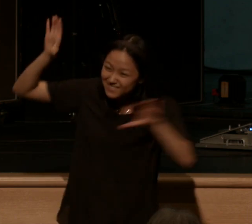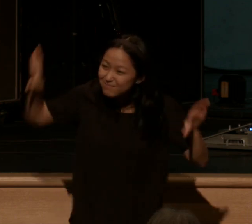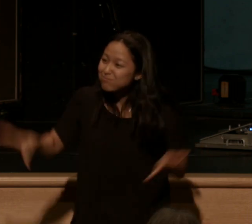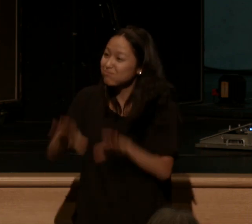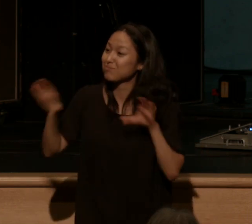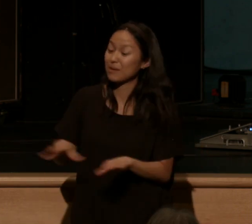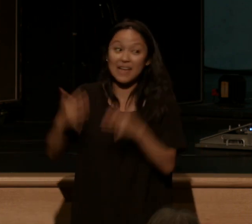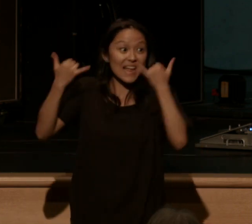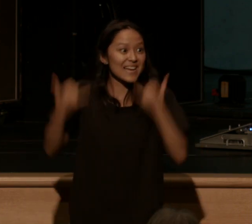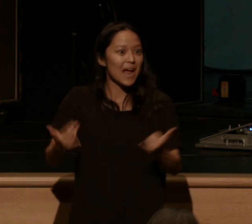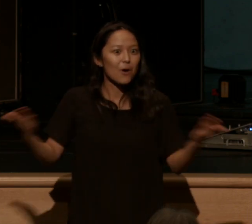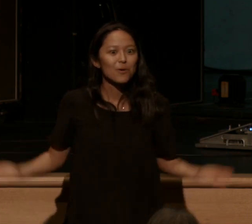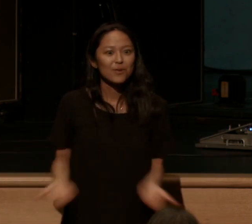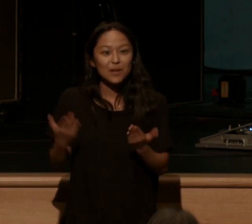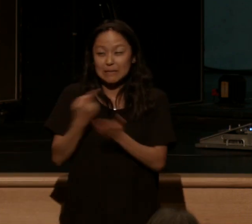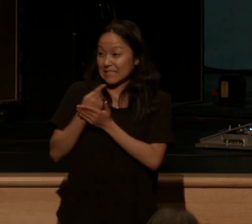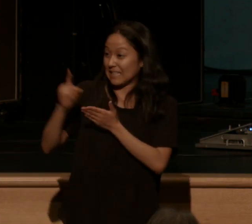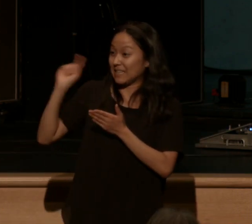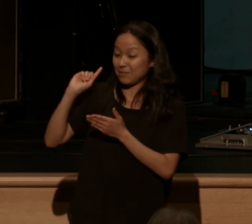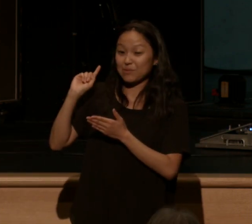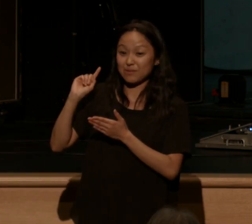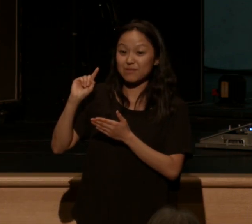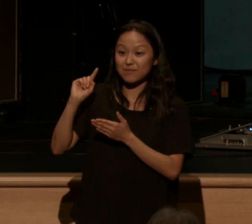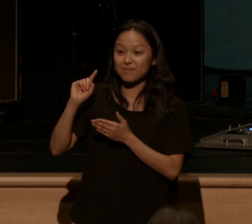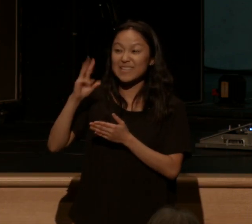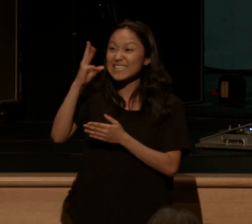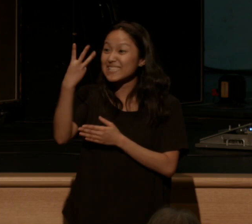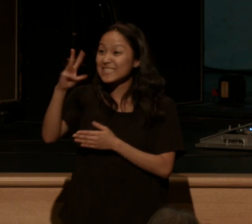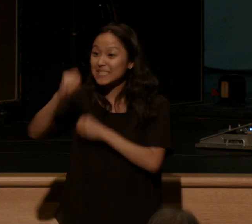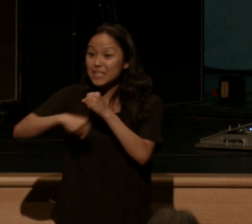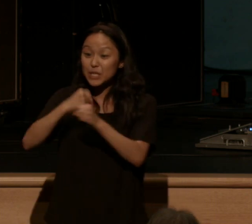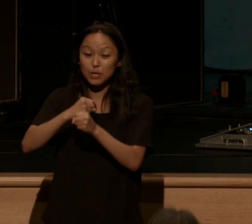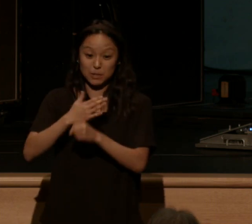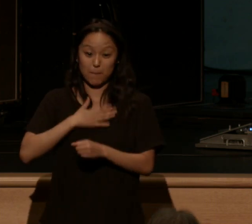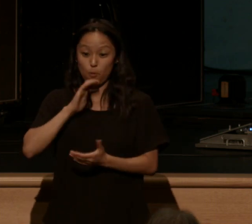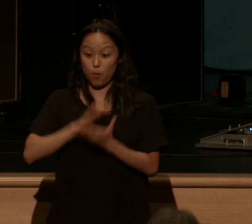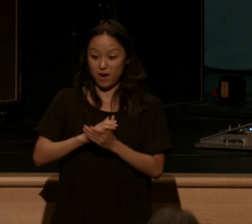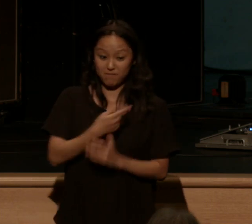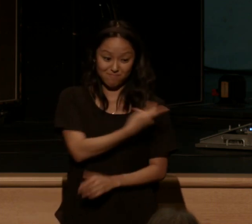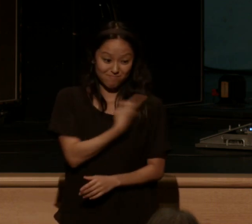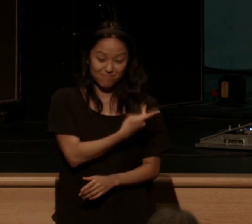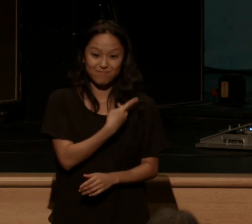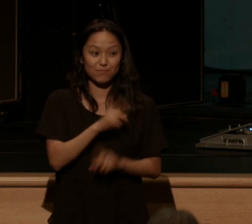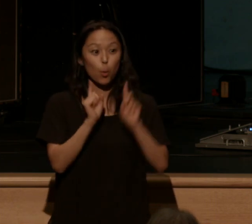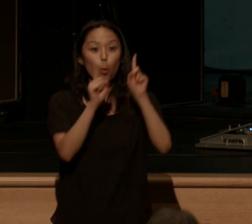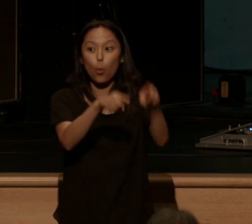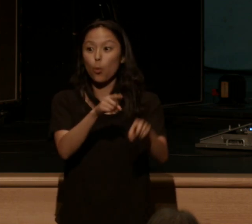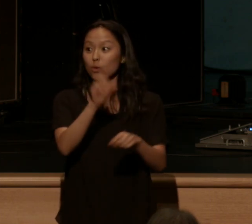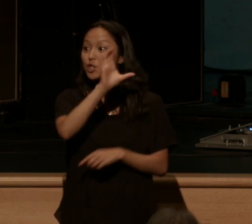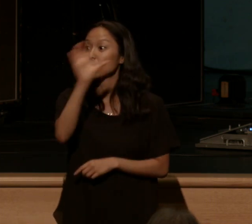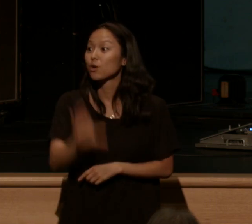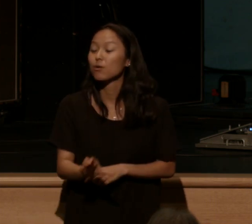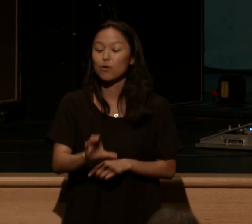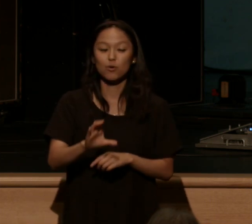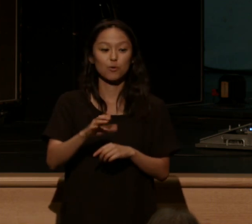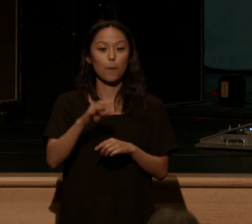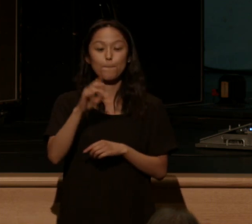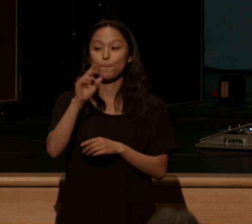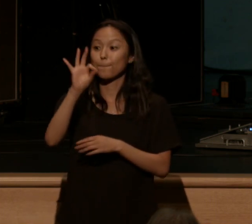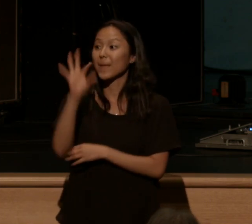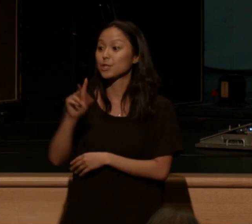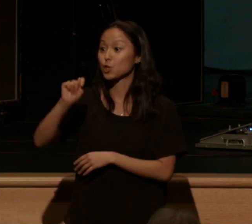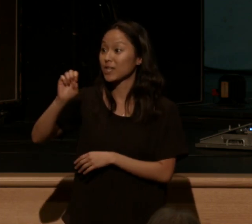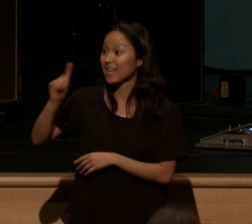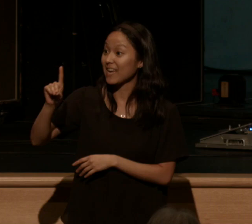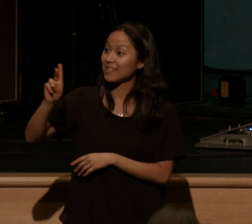And then here we are just last week, 16 years ago, Jill and I traveling down to Chicago for training, Pastor Ted Duncan preaching at